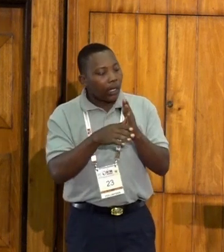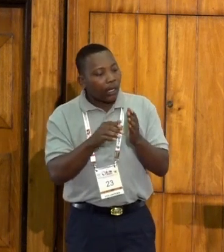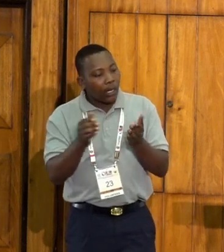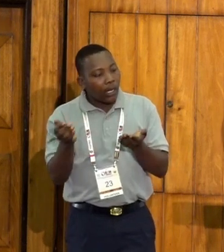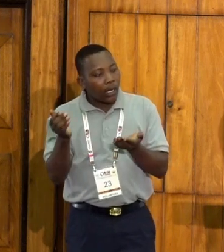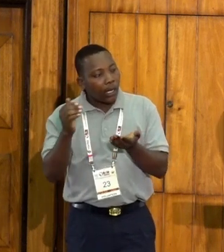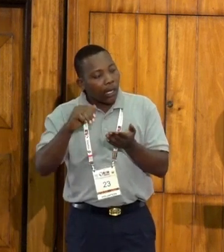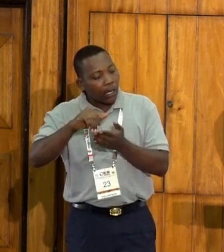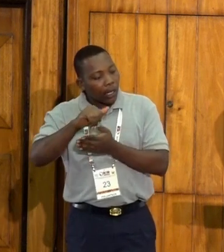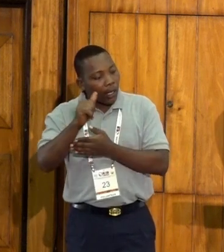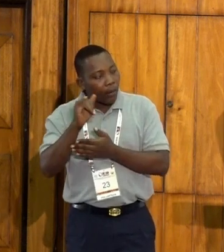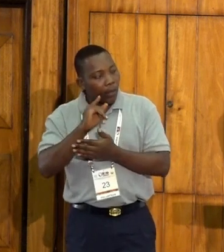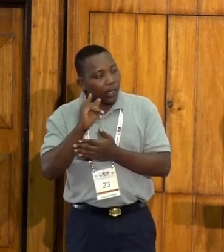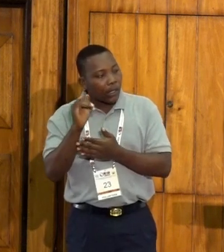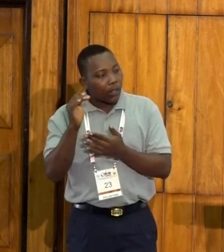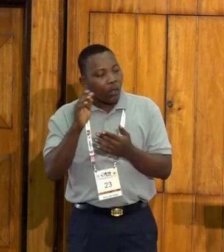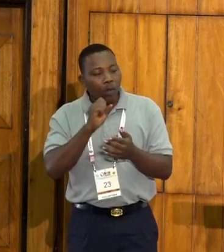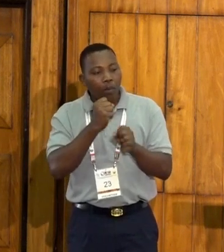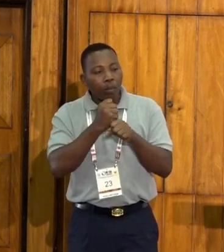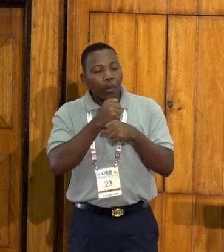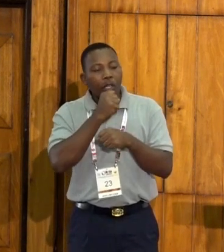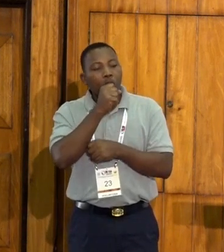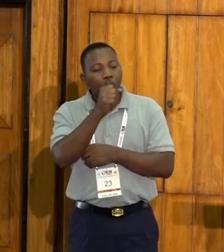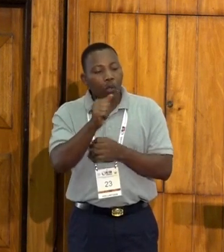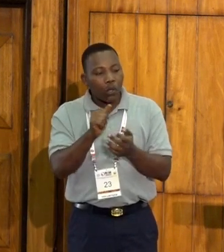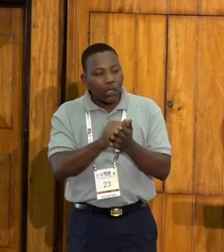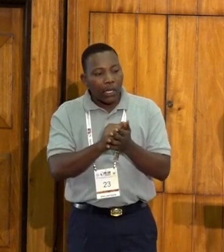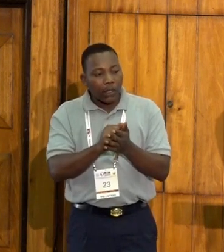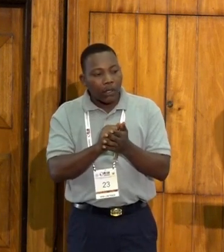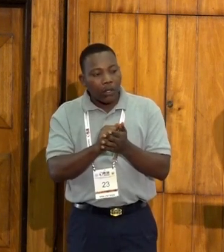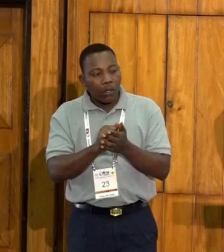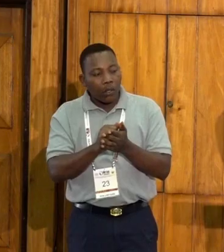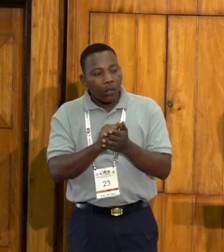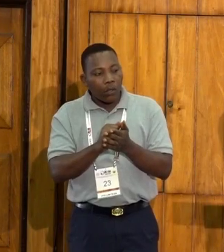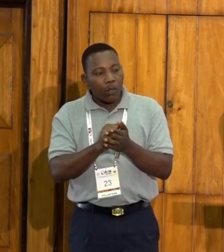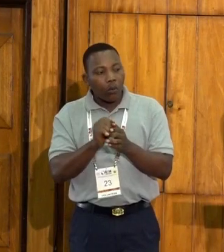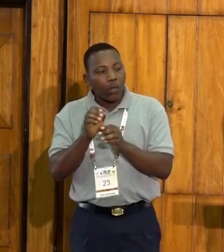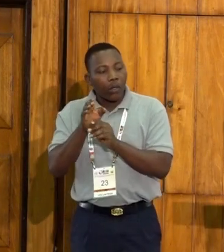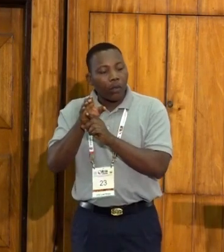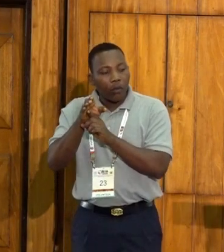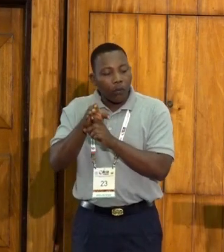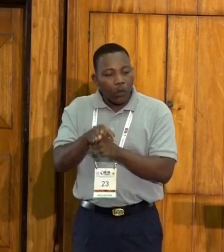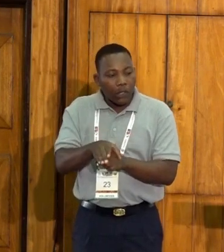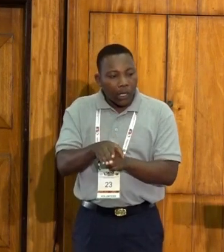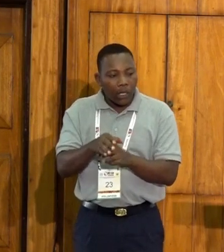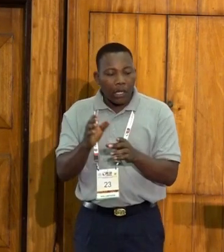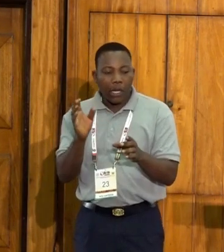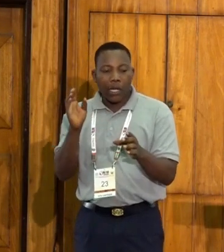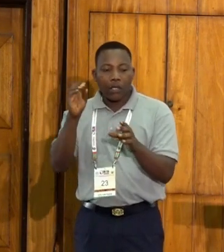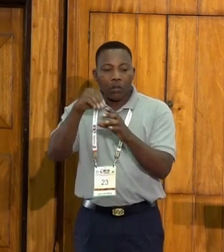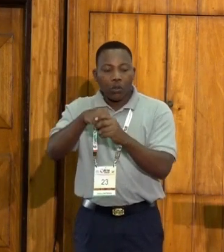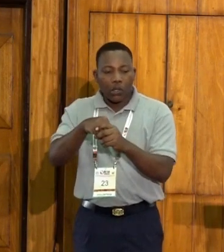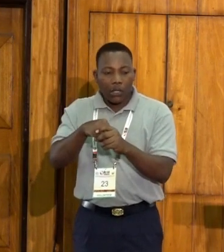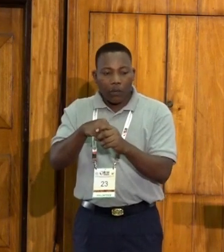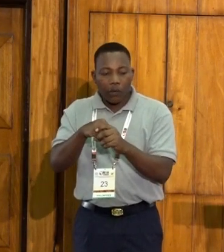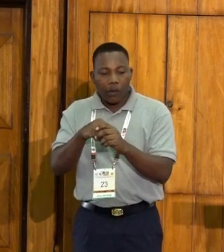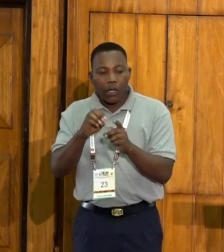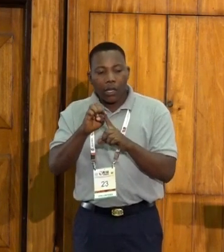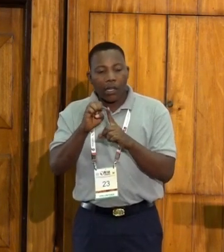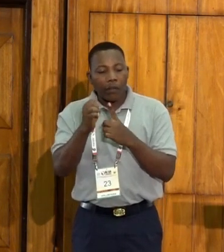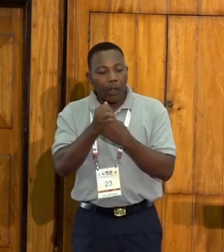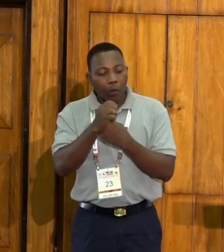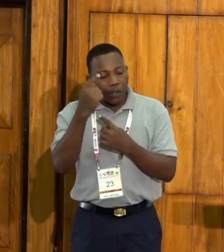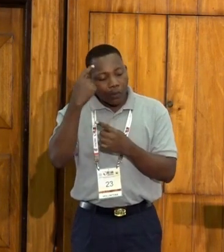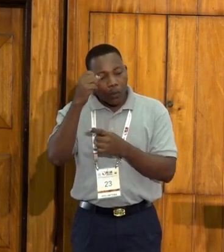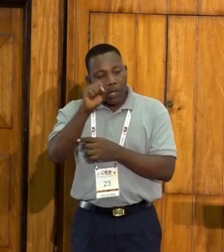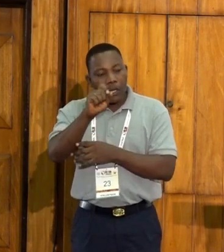is ensuring that we foster an inclusive and accepting environment for